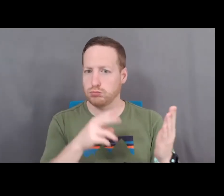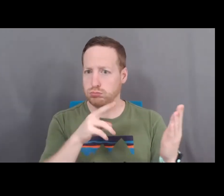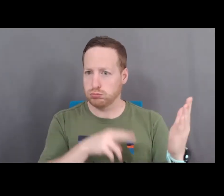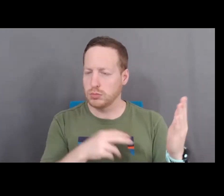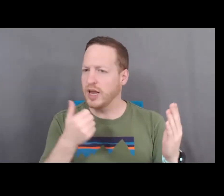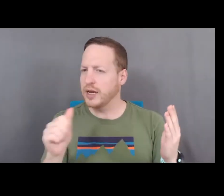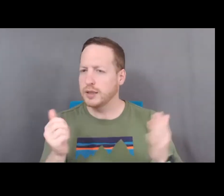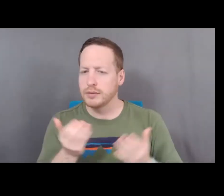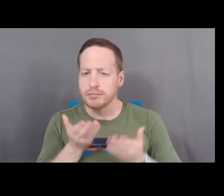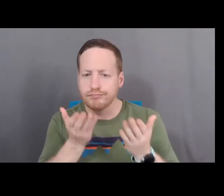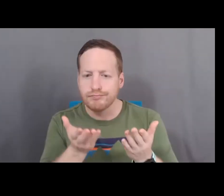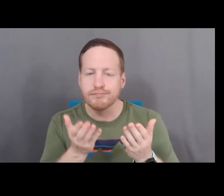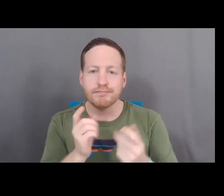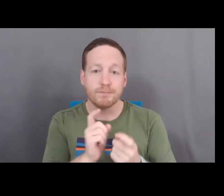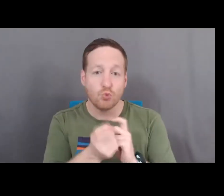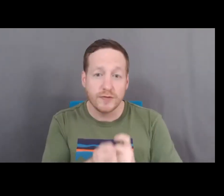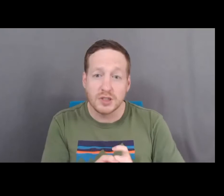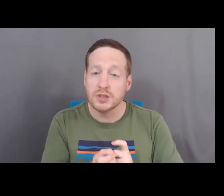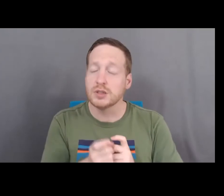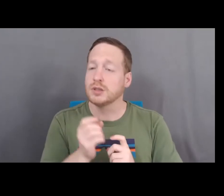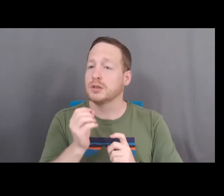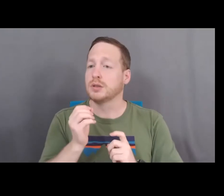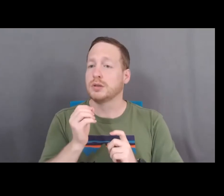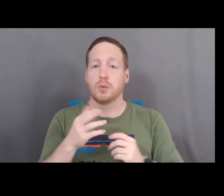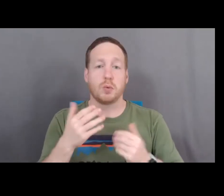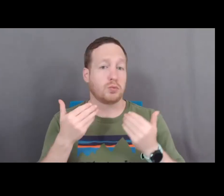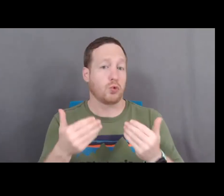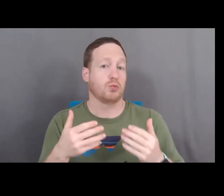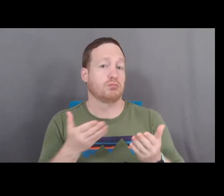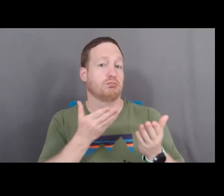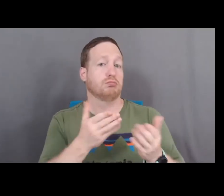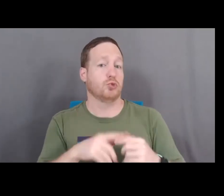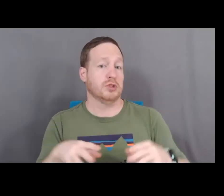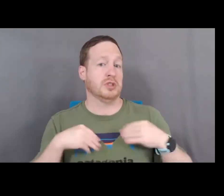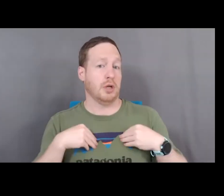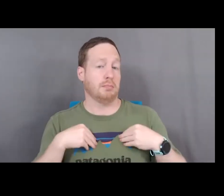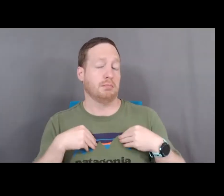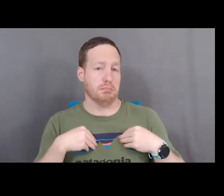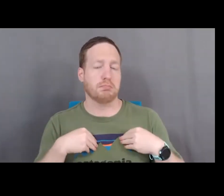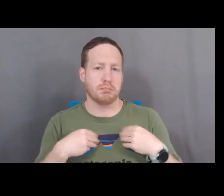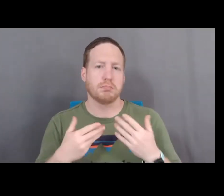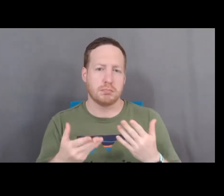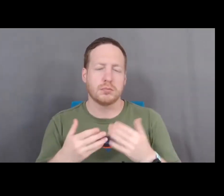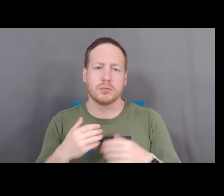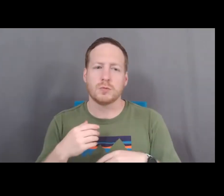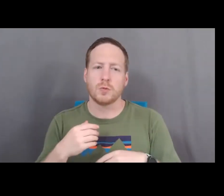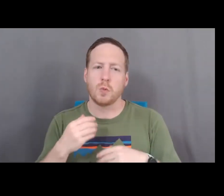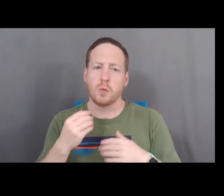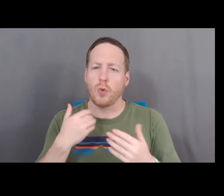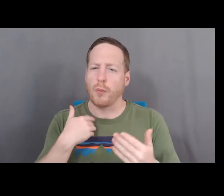I want to quickly show those and then have anyone have a motion for revisions, and then we'll go forward if there's a motion